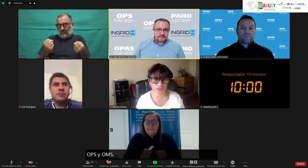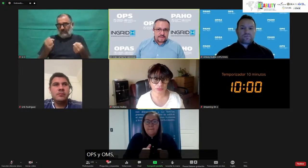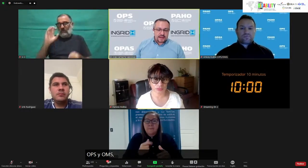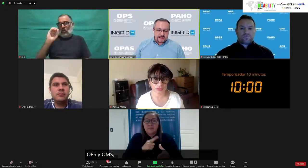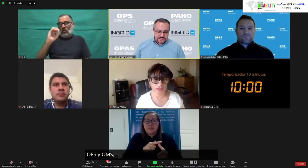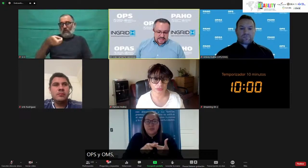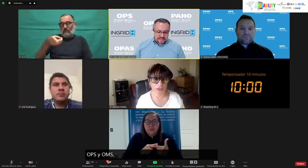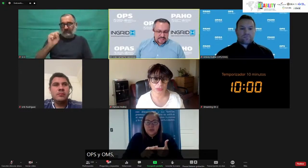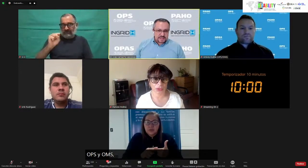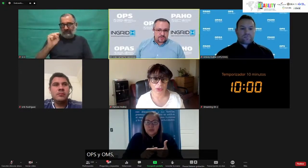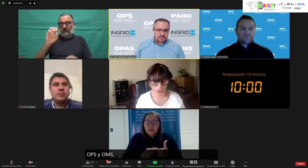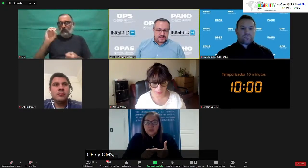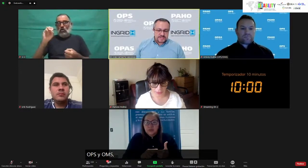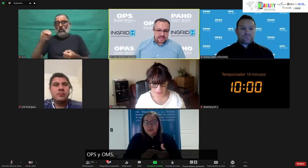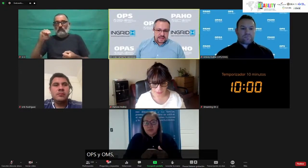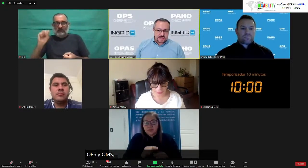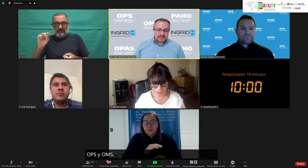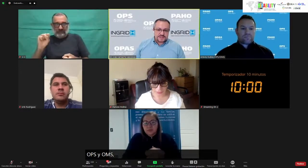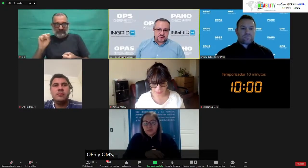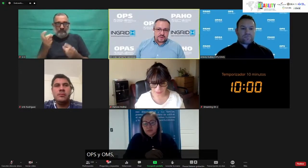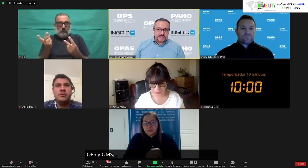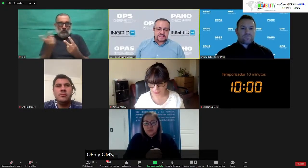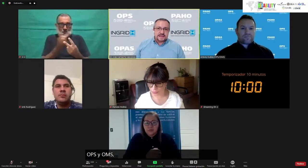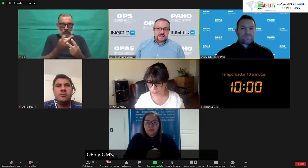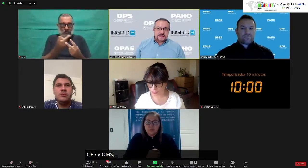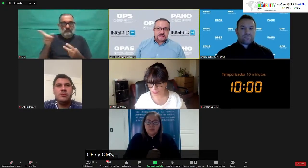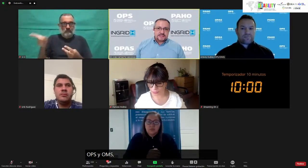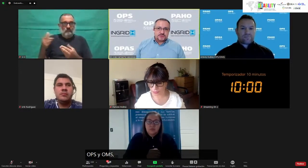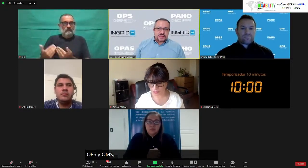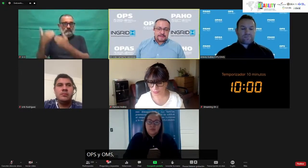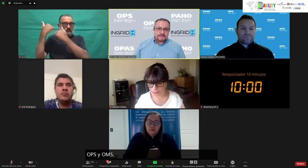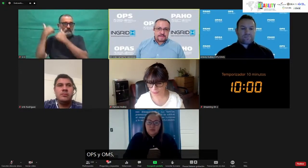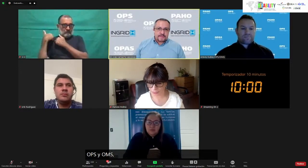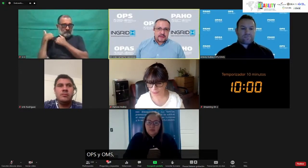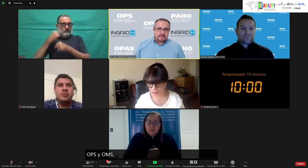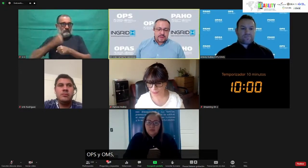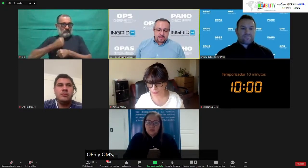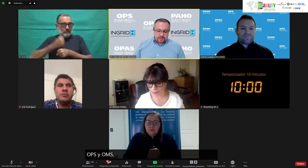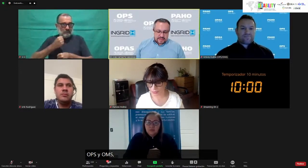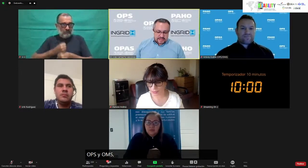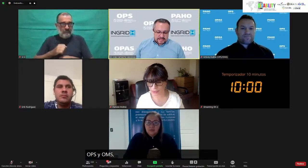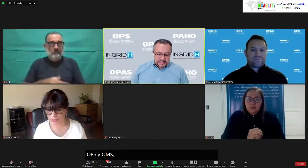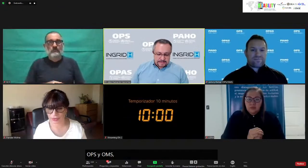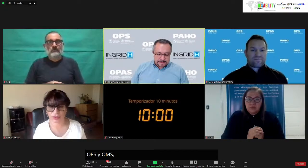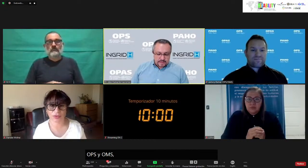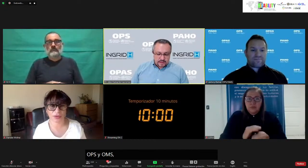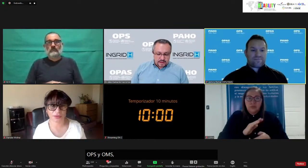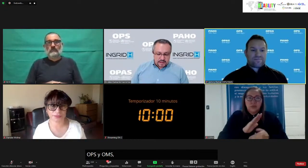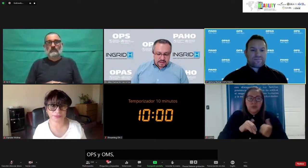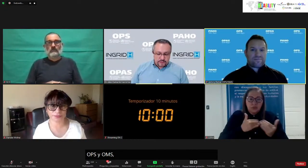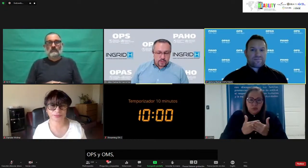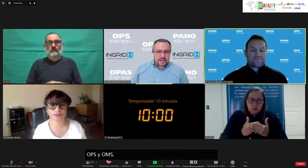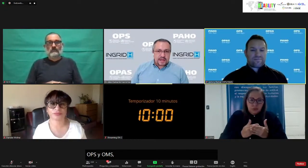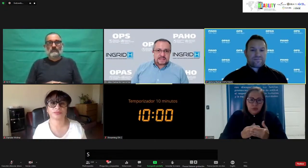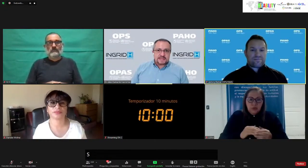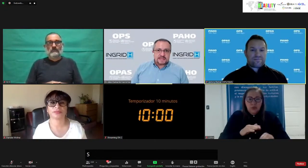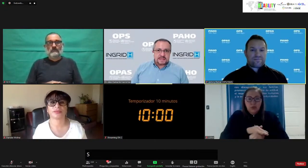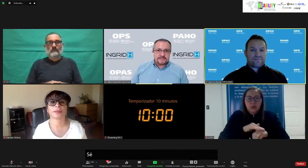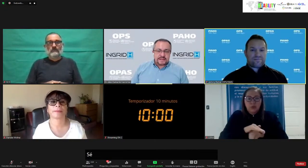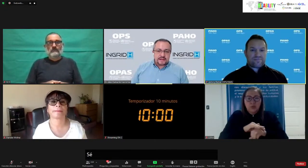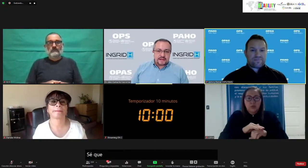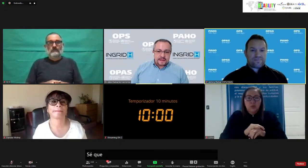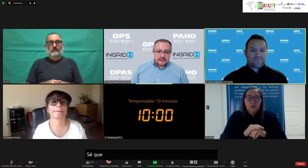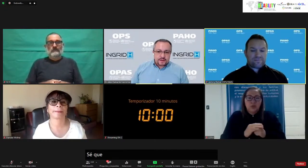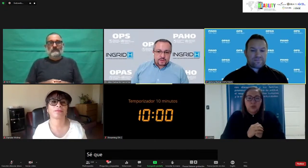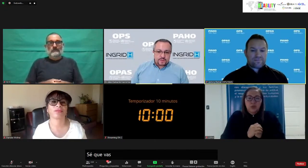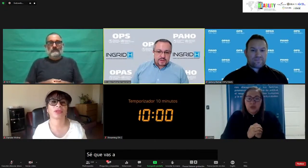carried out now antonio switched to english the people that is following us in this